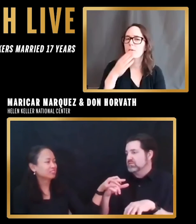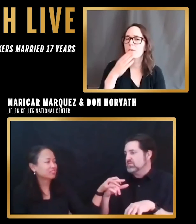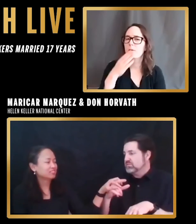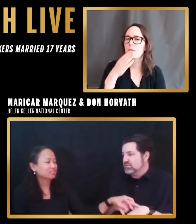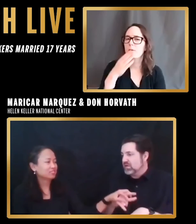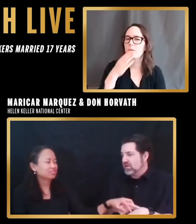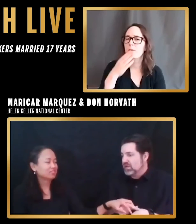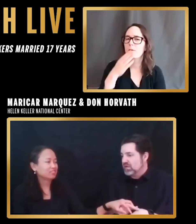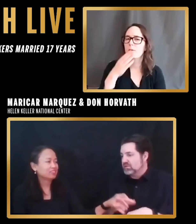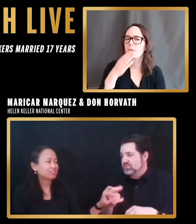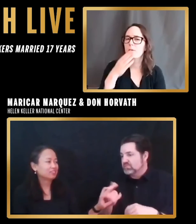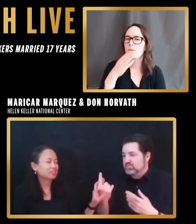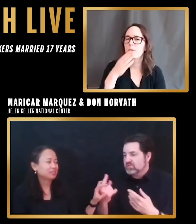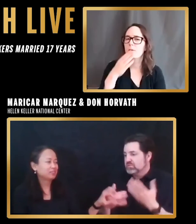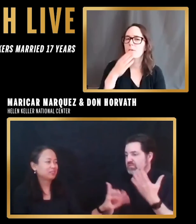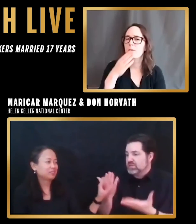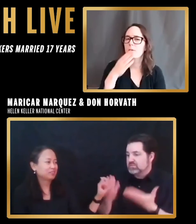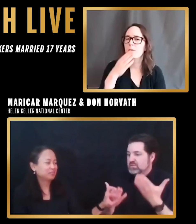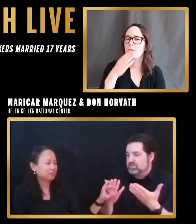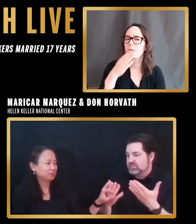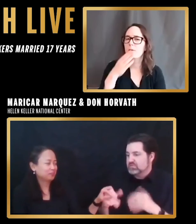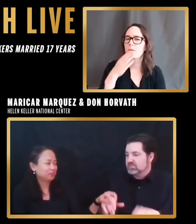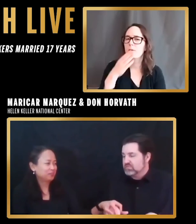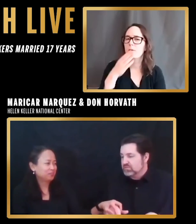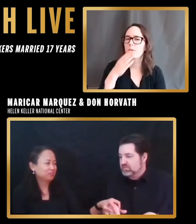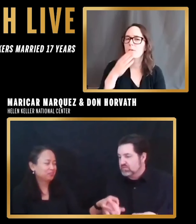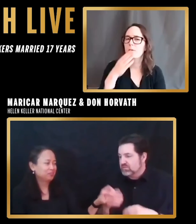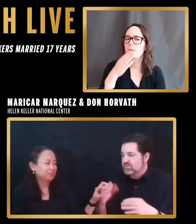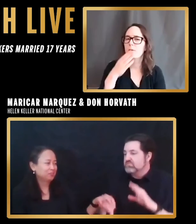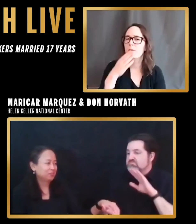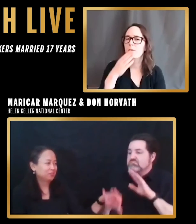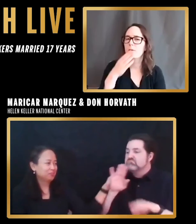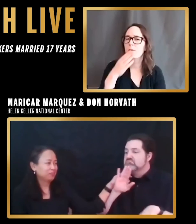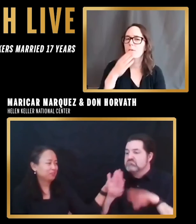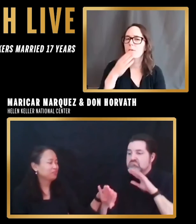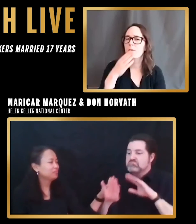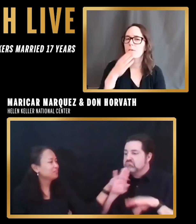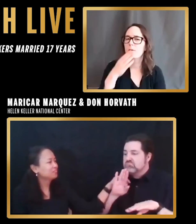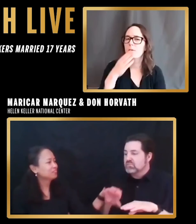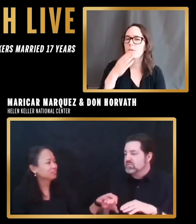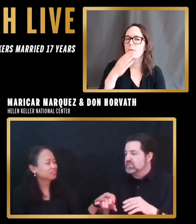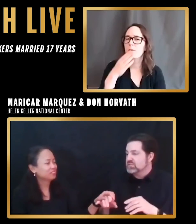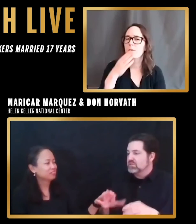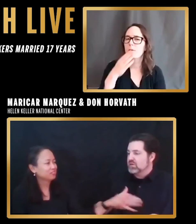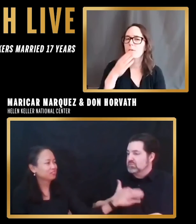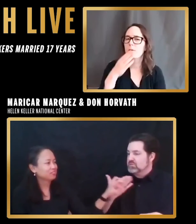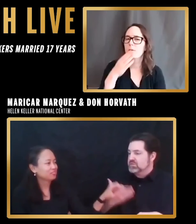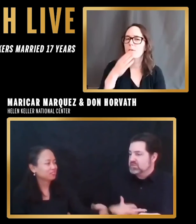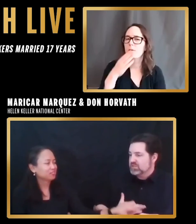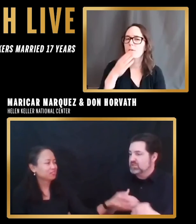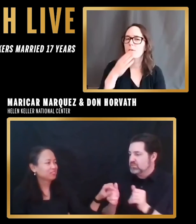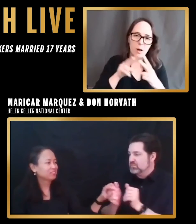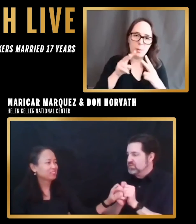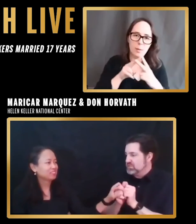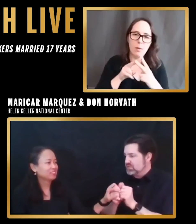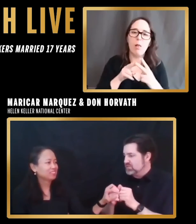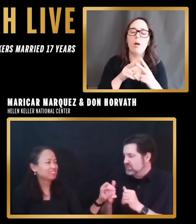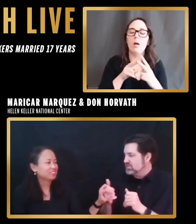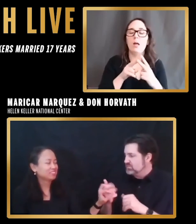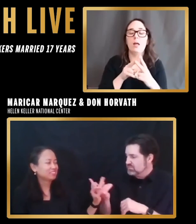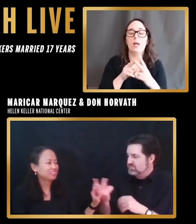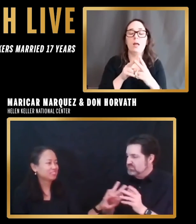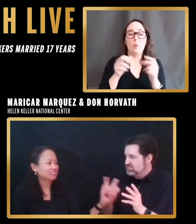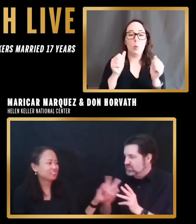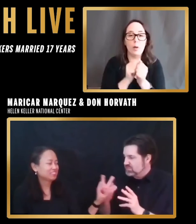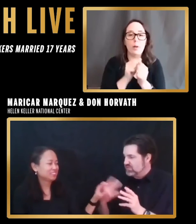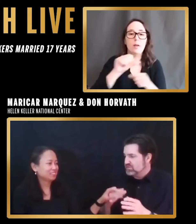anyone and there might be times where you're frustrated or, upset with each other. But obviously for you